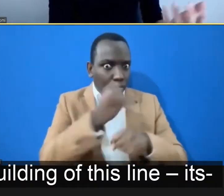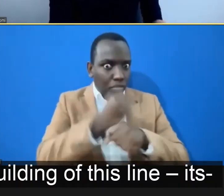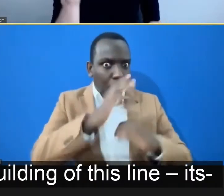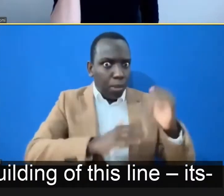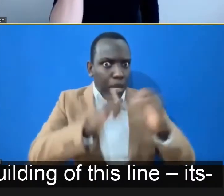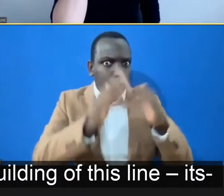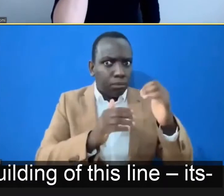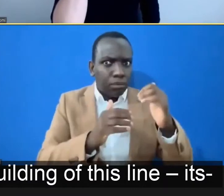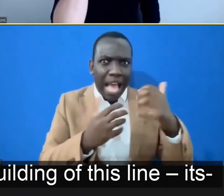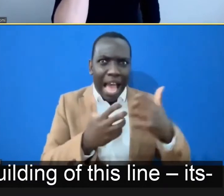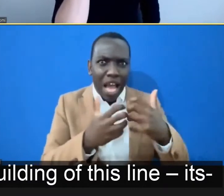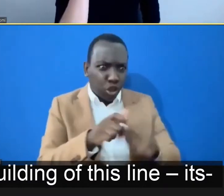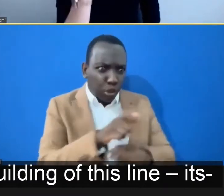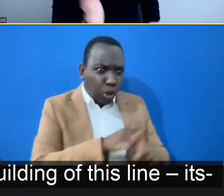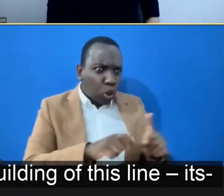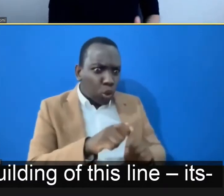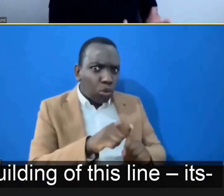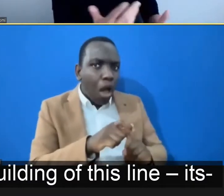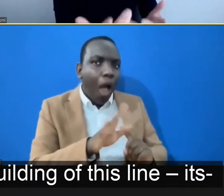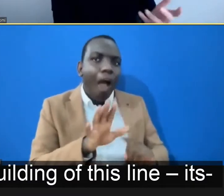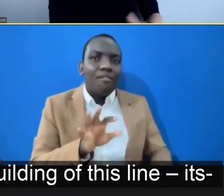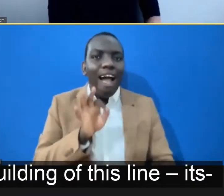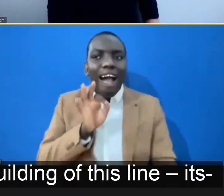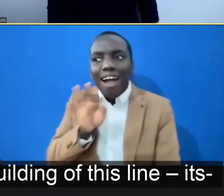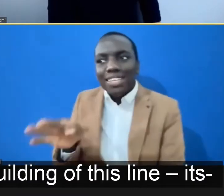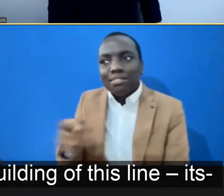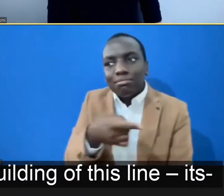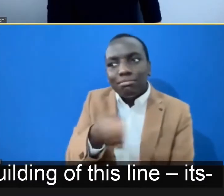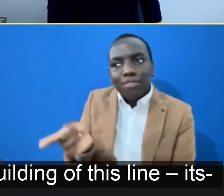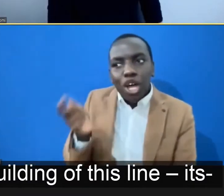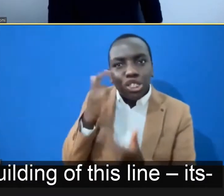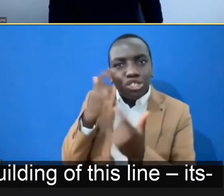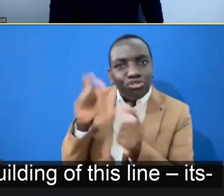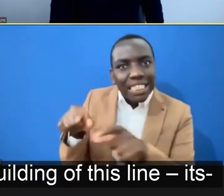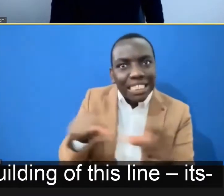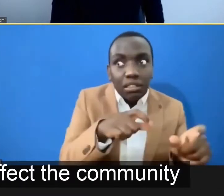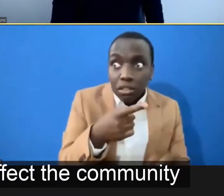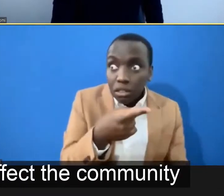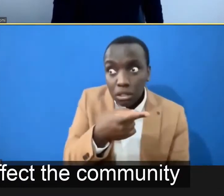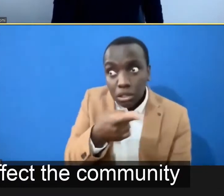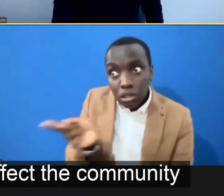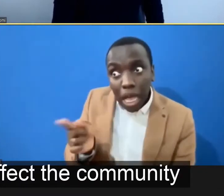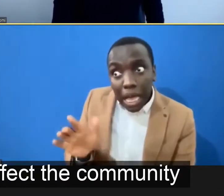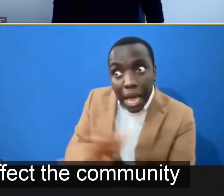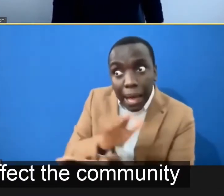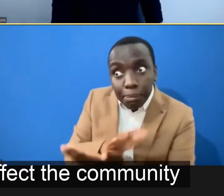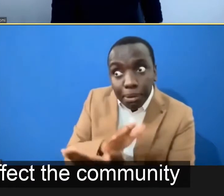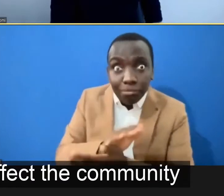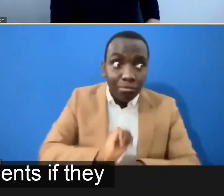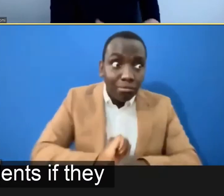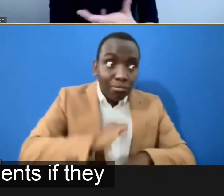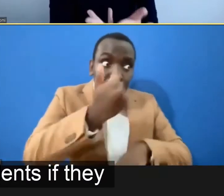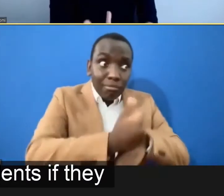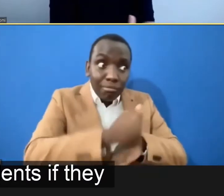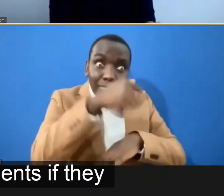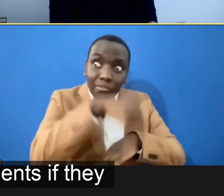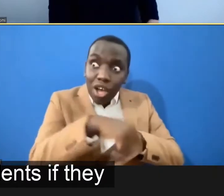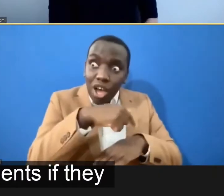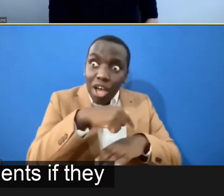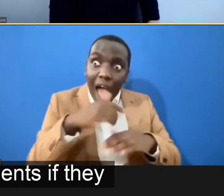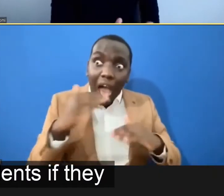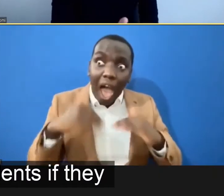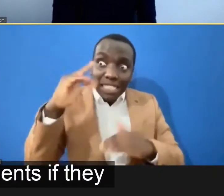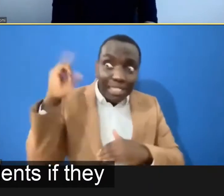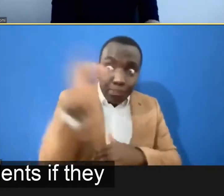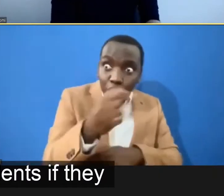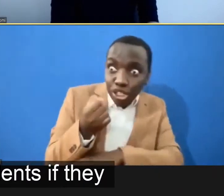the HS2 train, the building of this line, we don't know how that will affect the community until you ask the residents, and if you